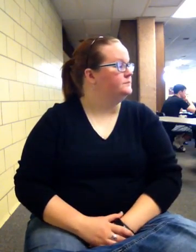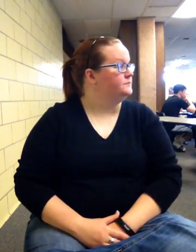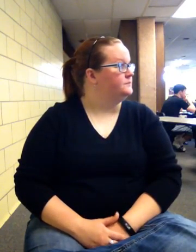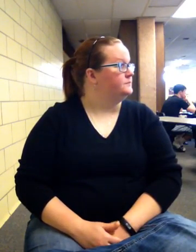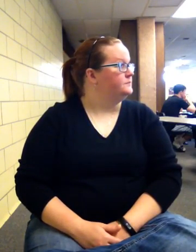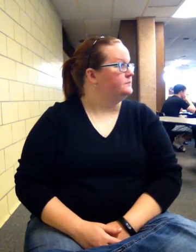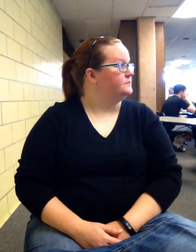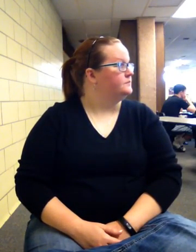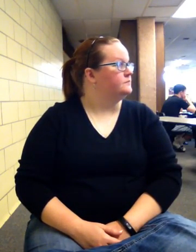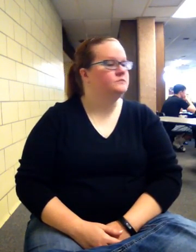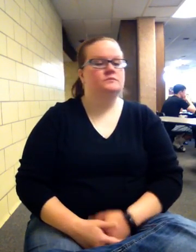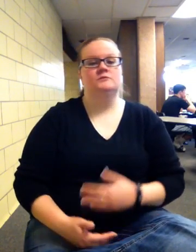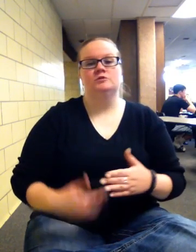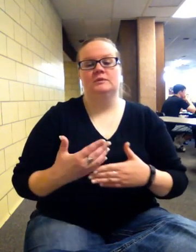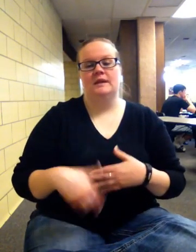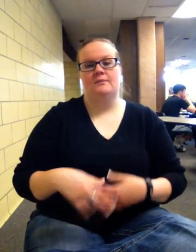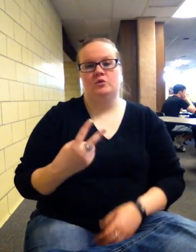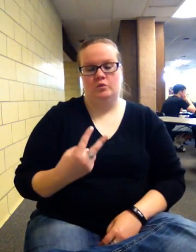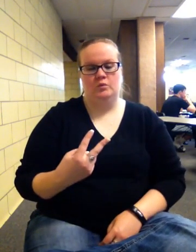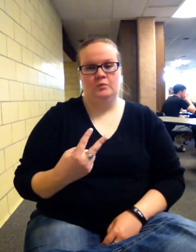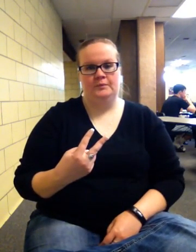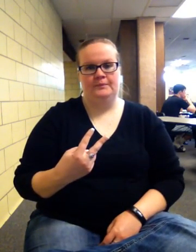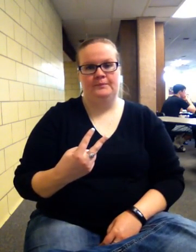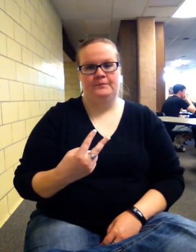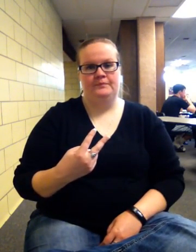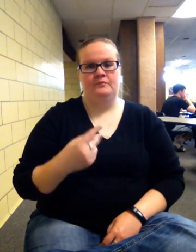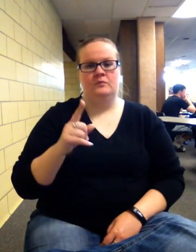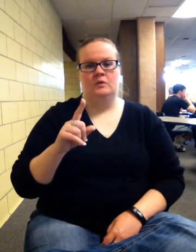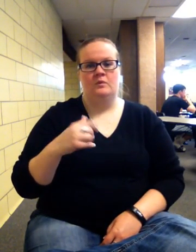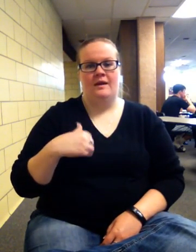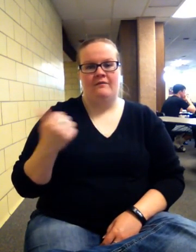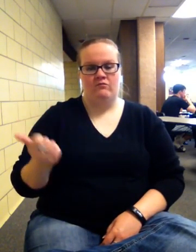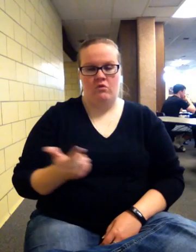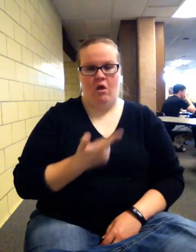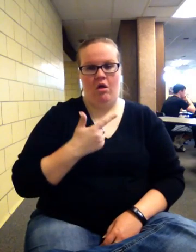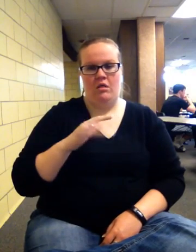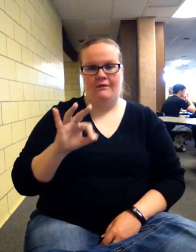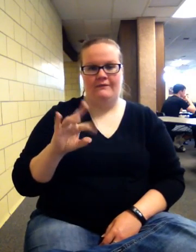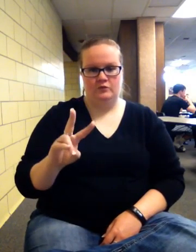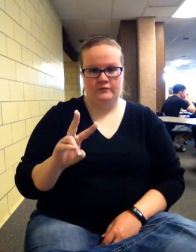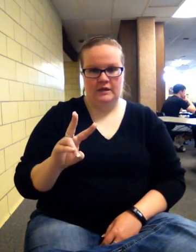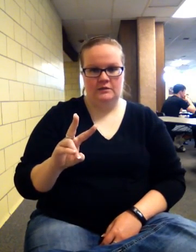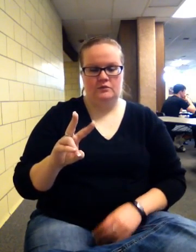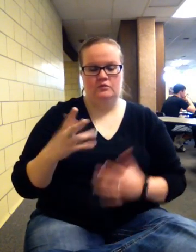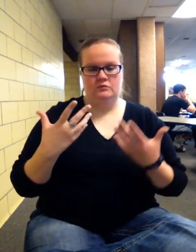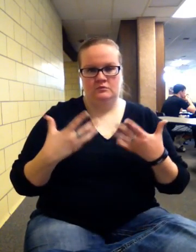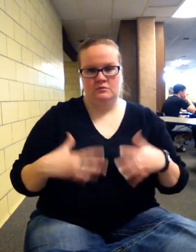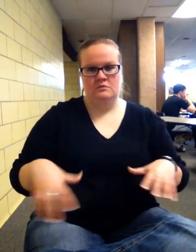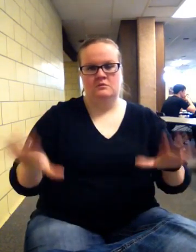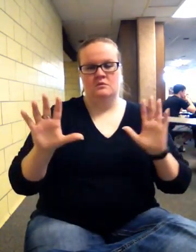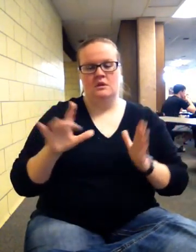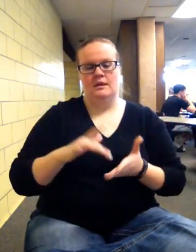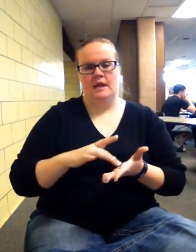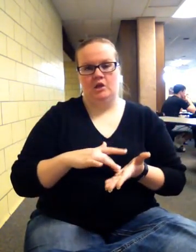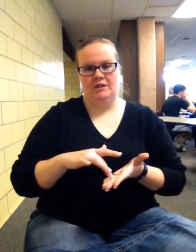So step two, you've got all of these future values calculated. So in